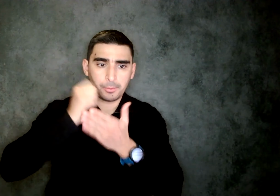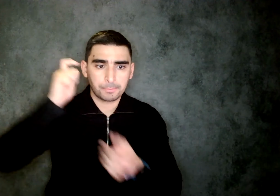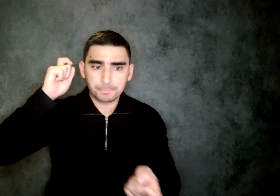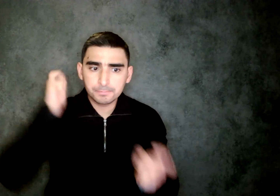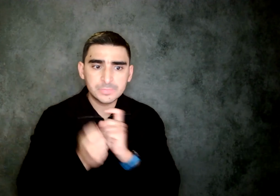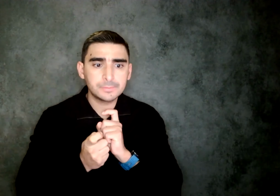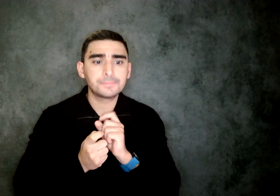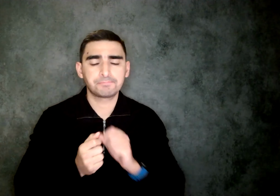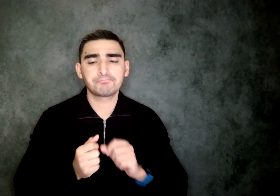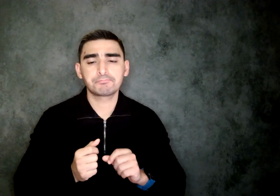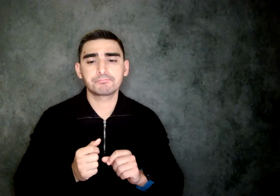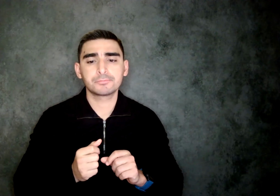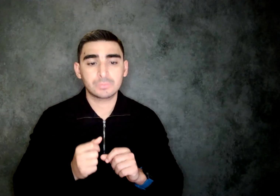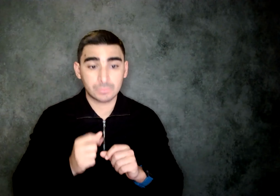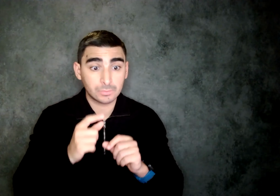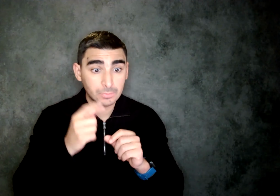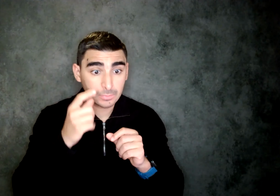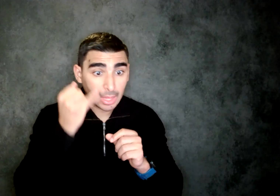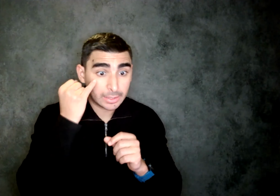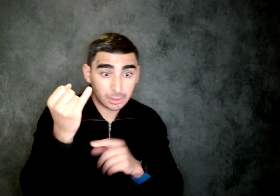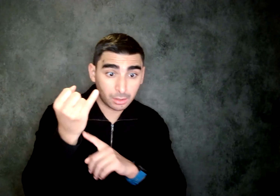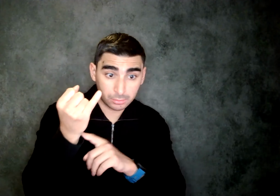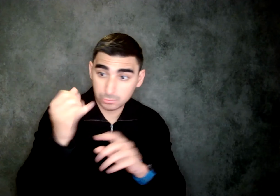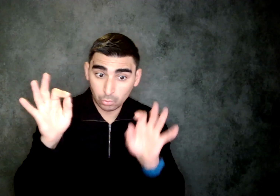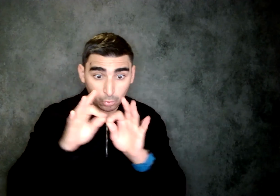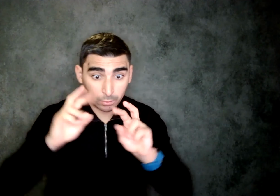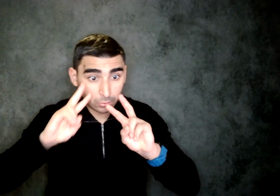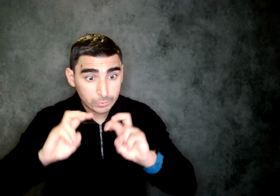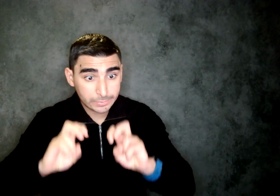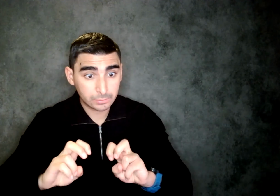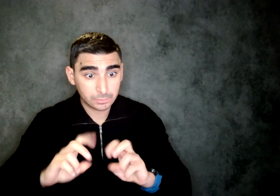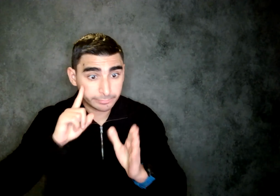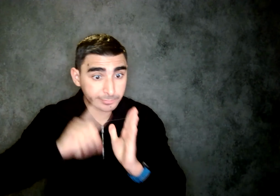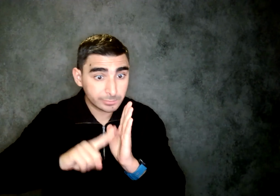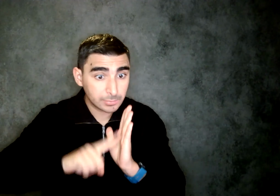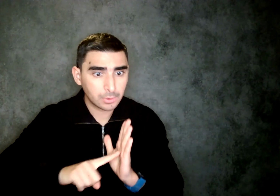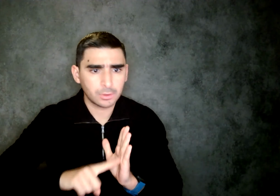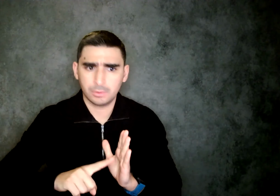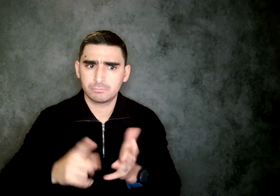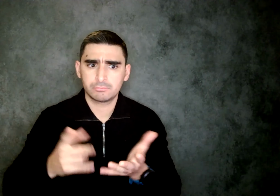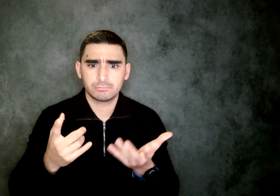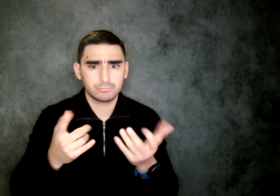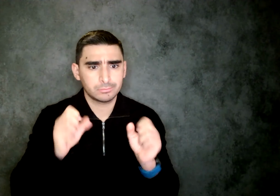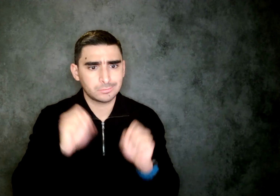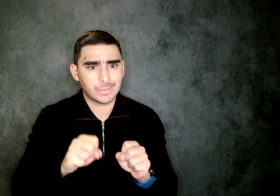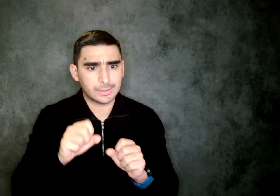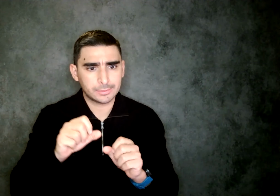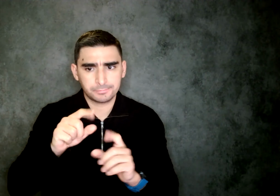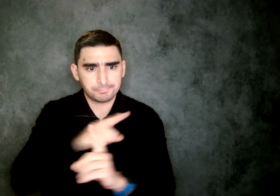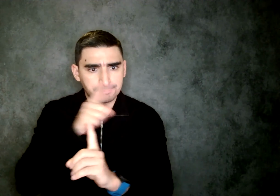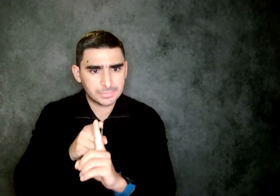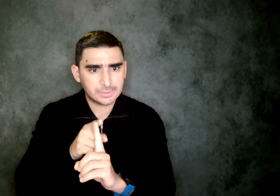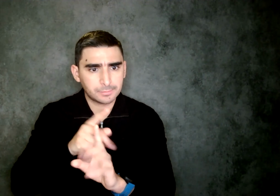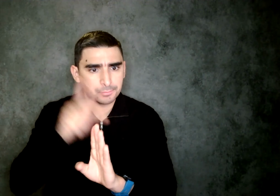done on researching and looking at this this particular program to see if it is